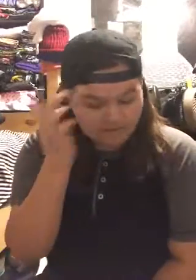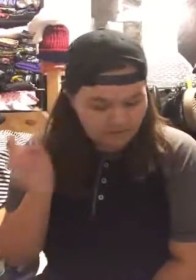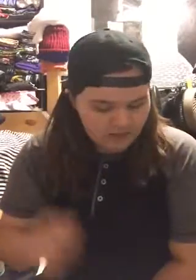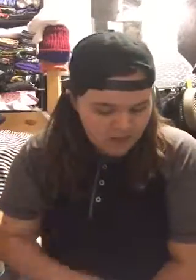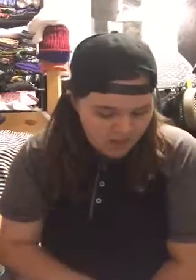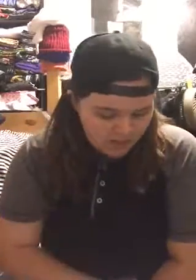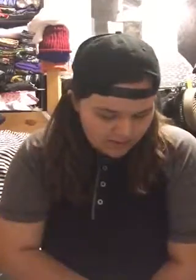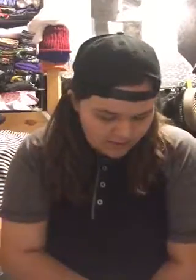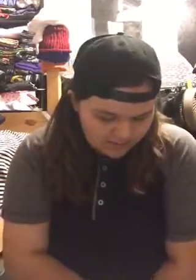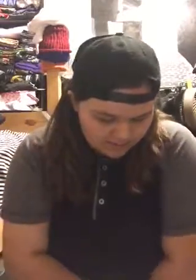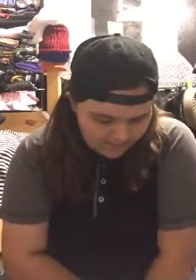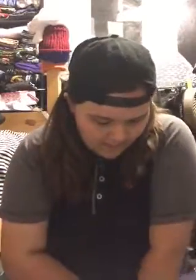tell me.